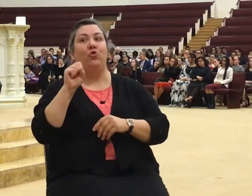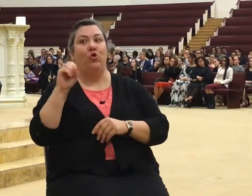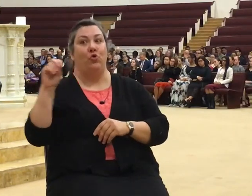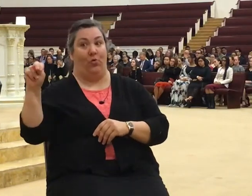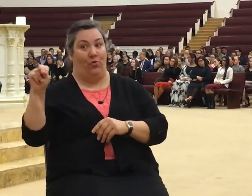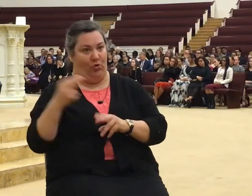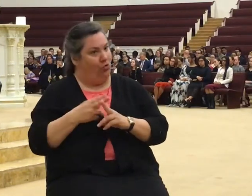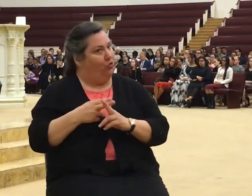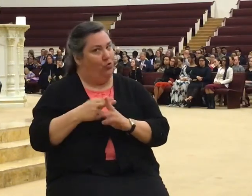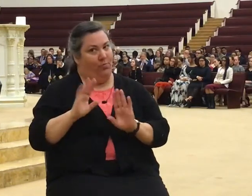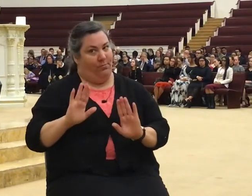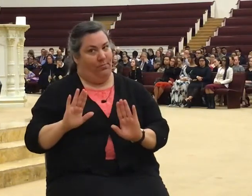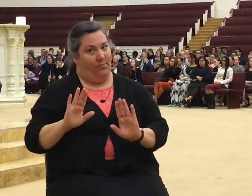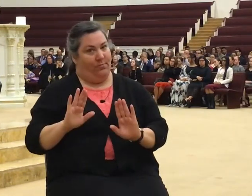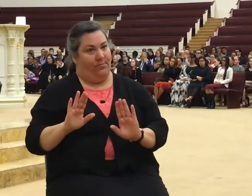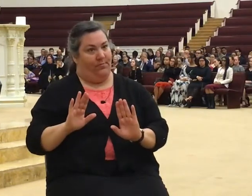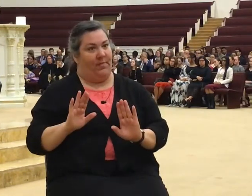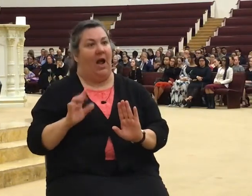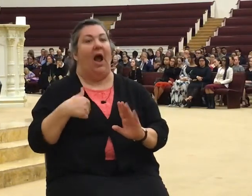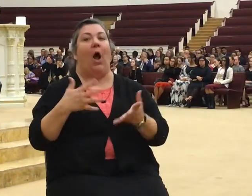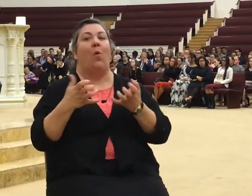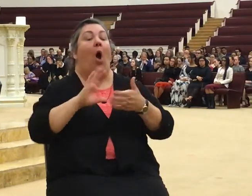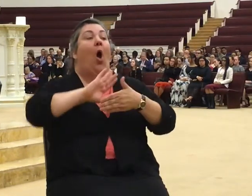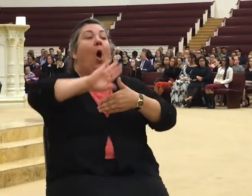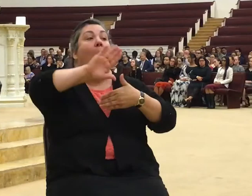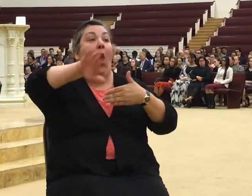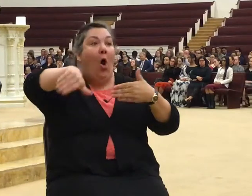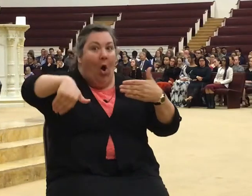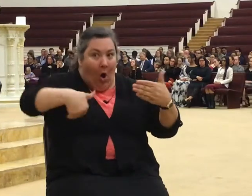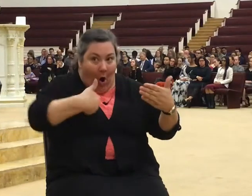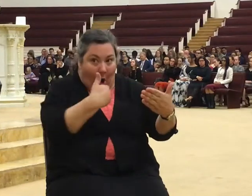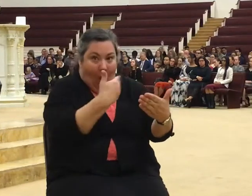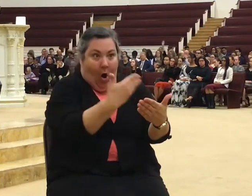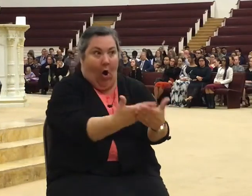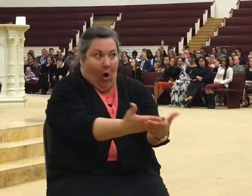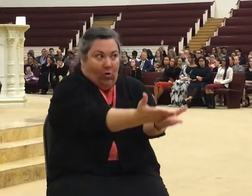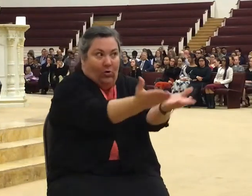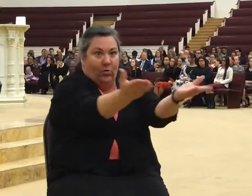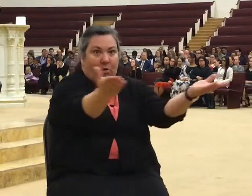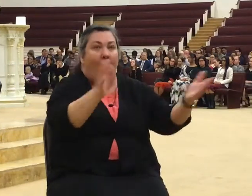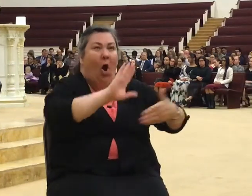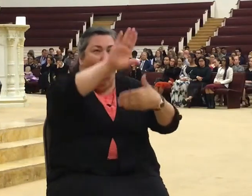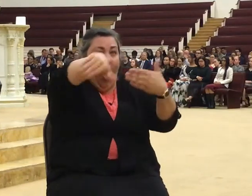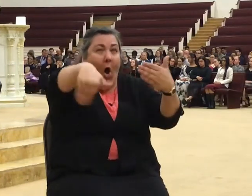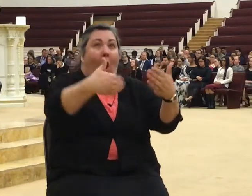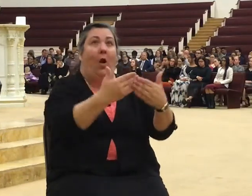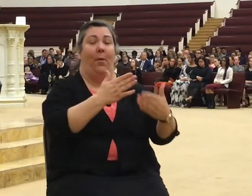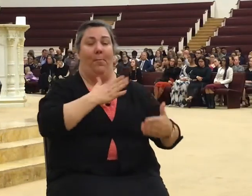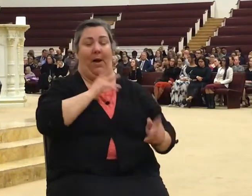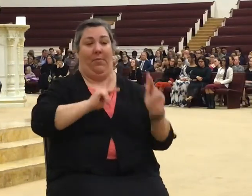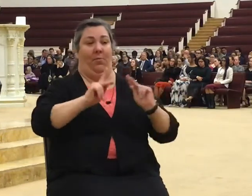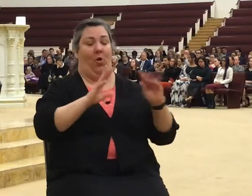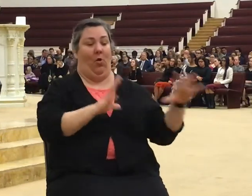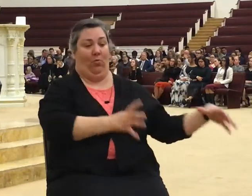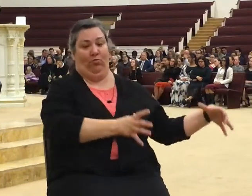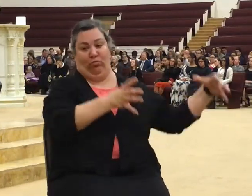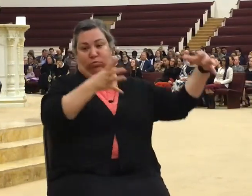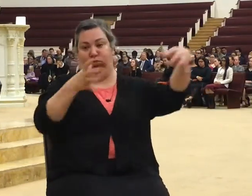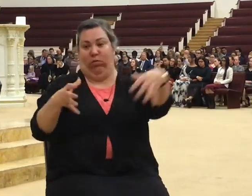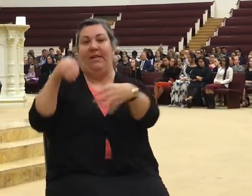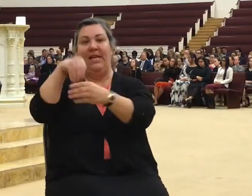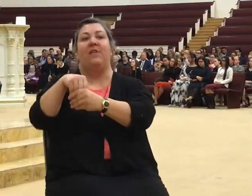He said, because I want the body, all of my people in the land of